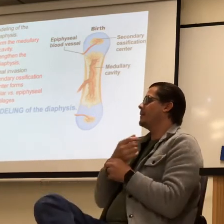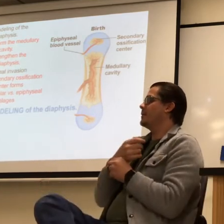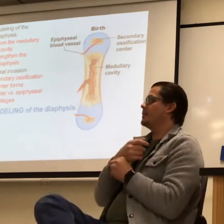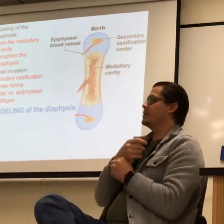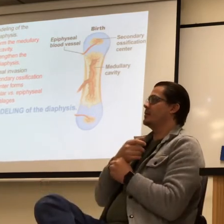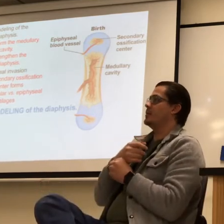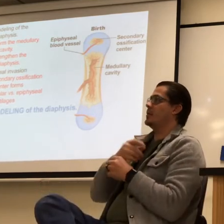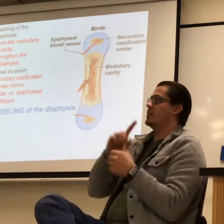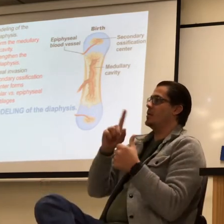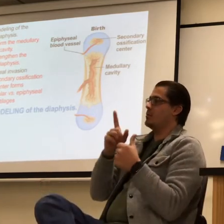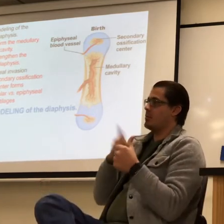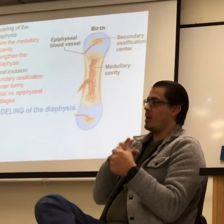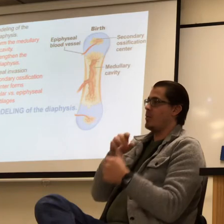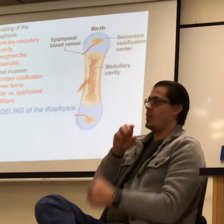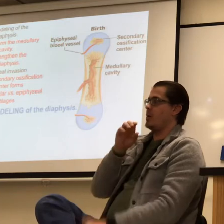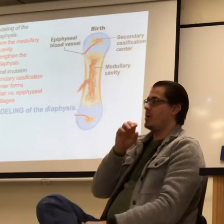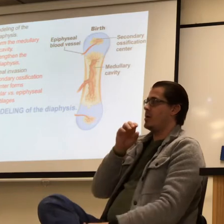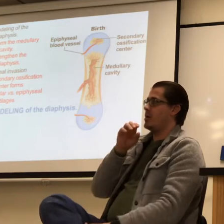ossification